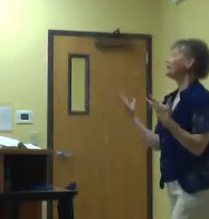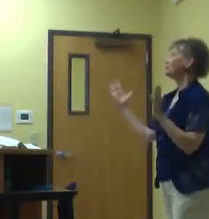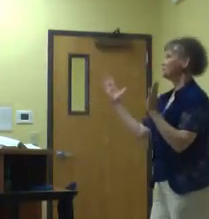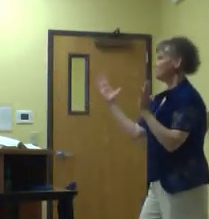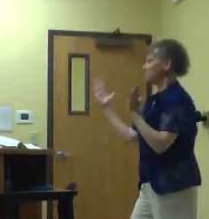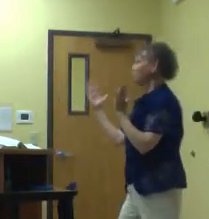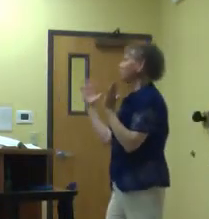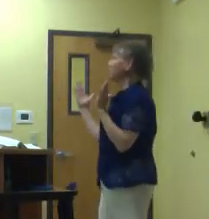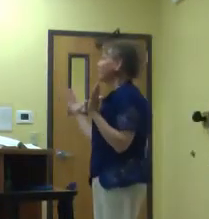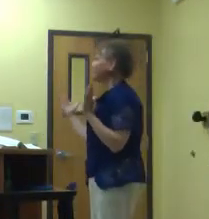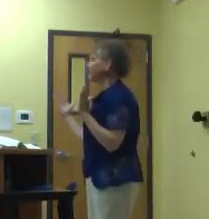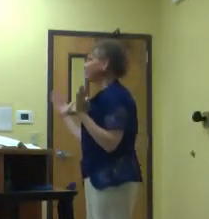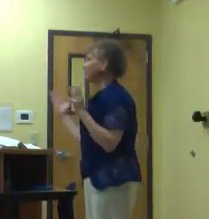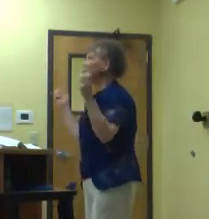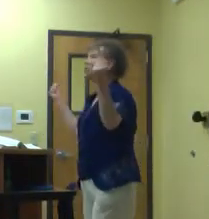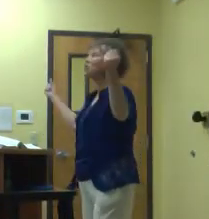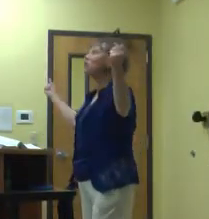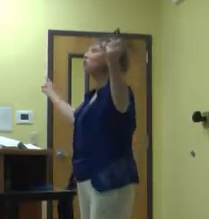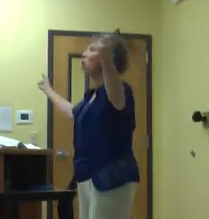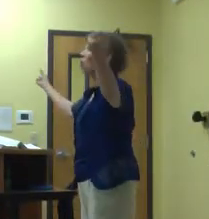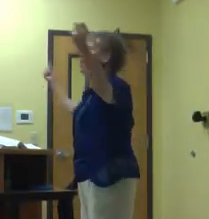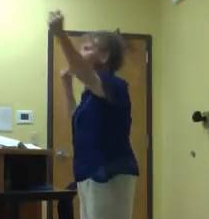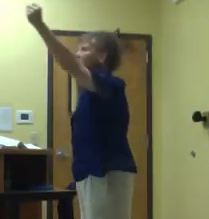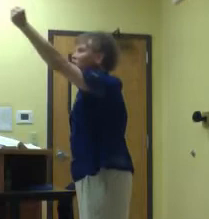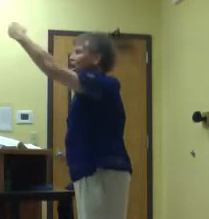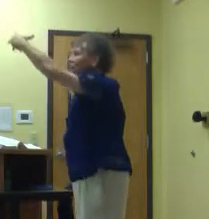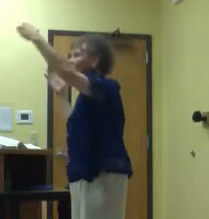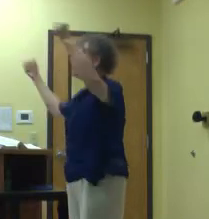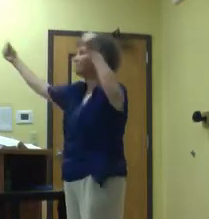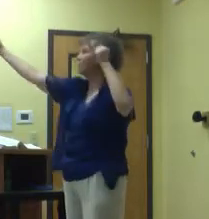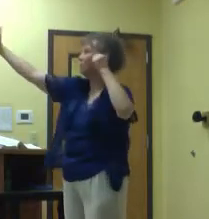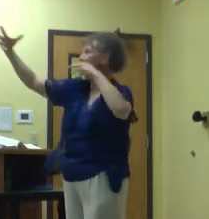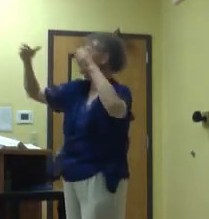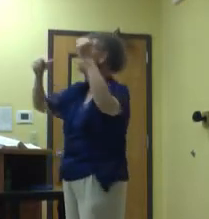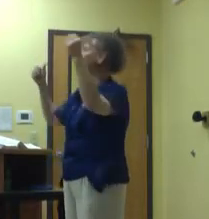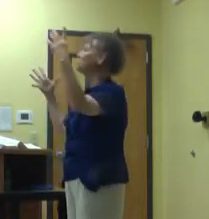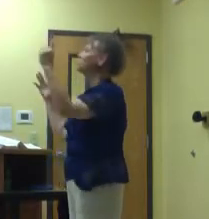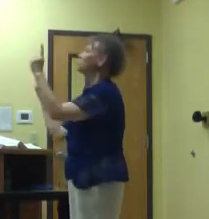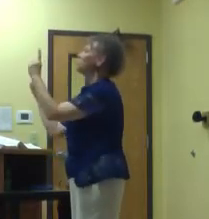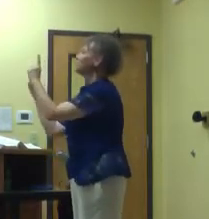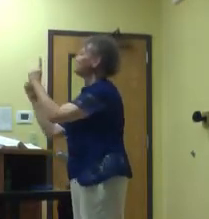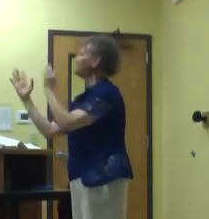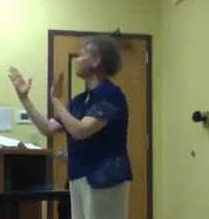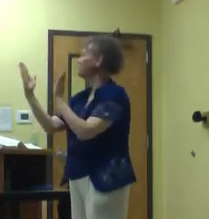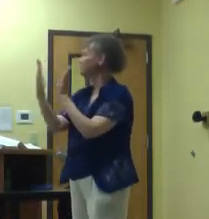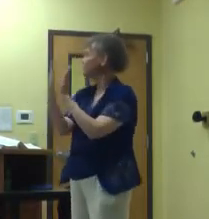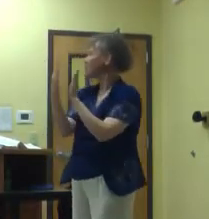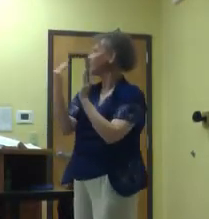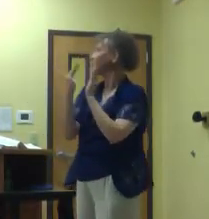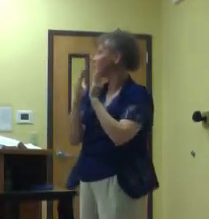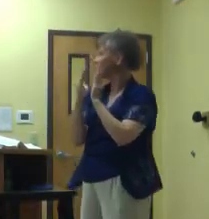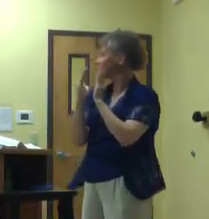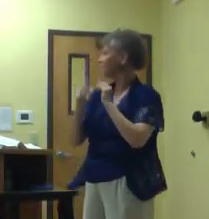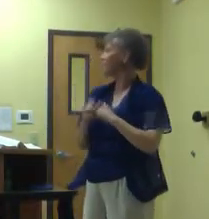Whereas when you're hearing, you don't want to be shouting across the room, so we tend to be kind of up